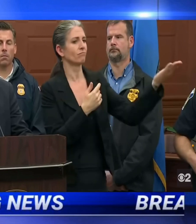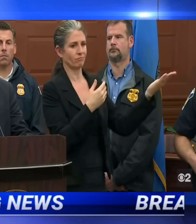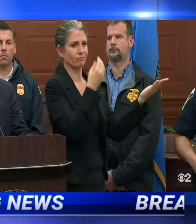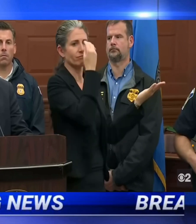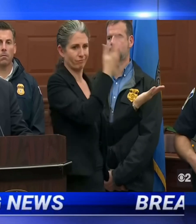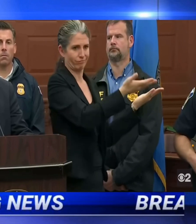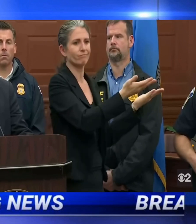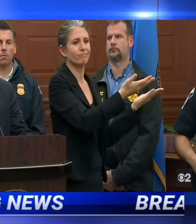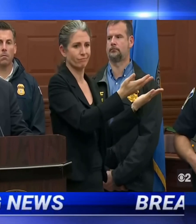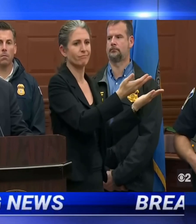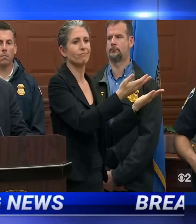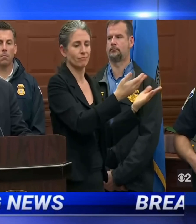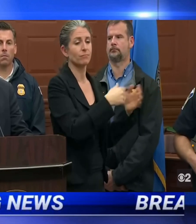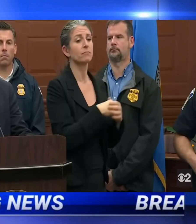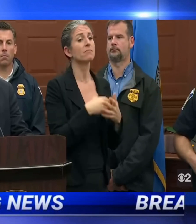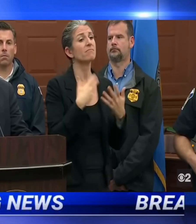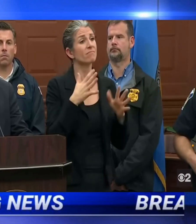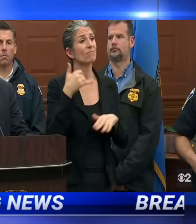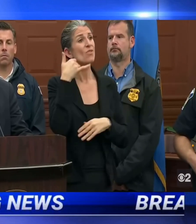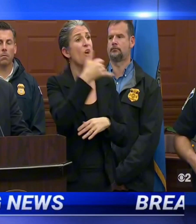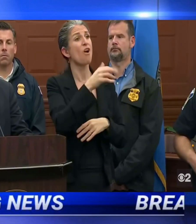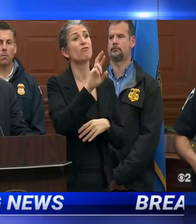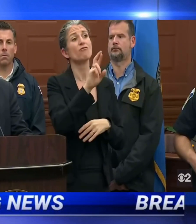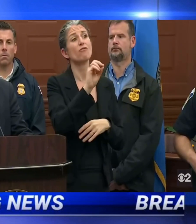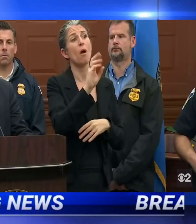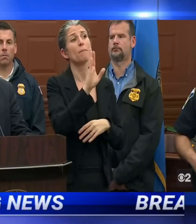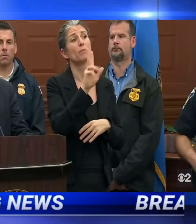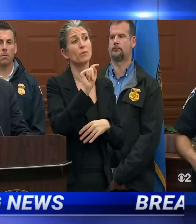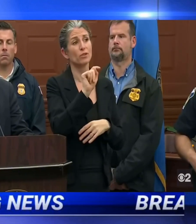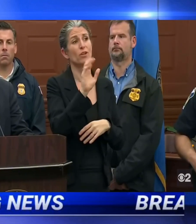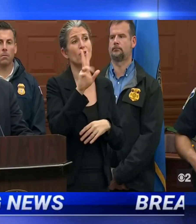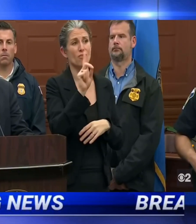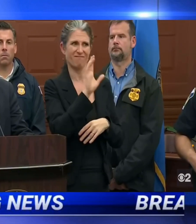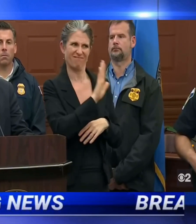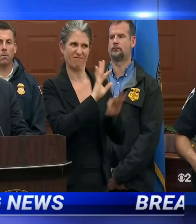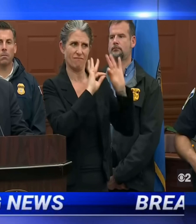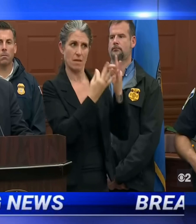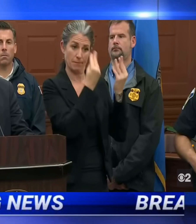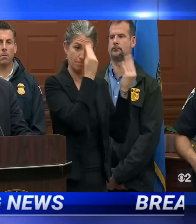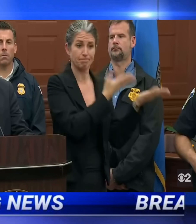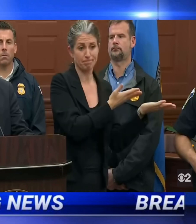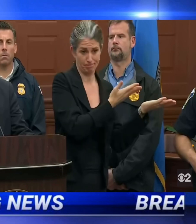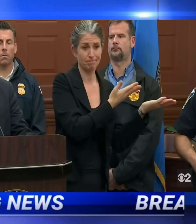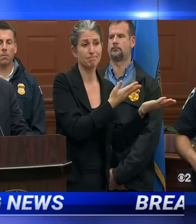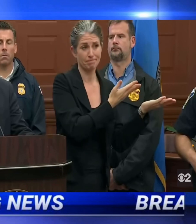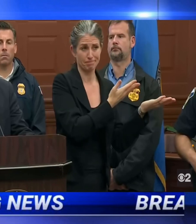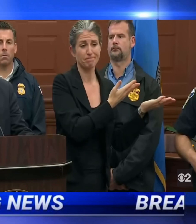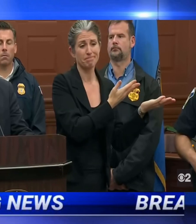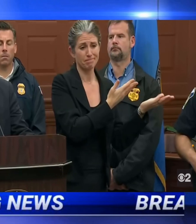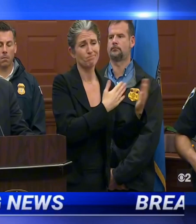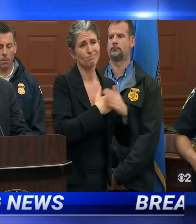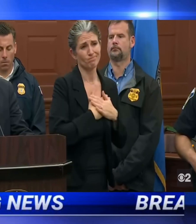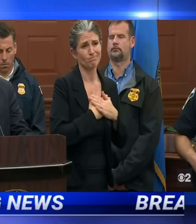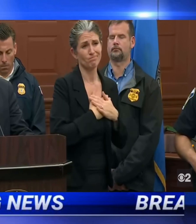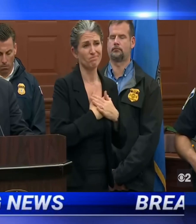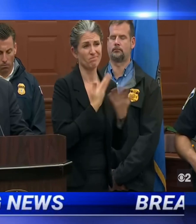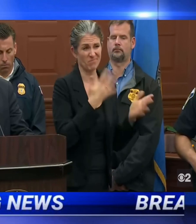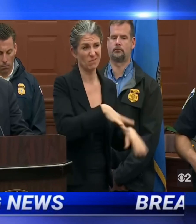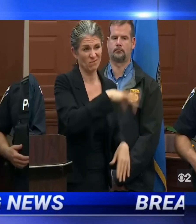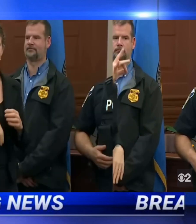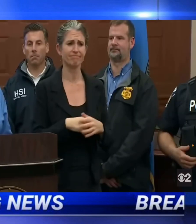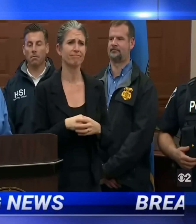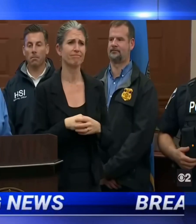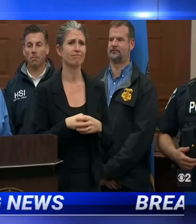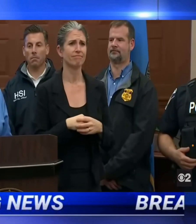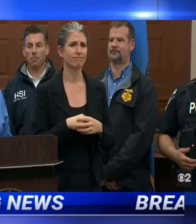suspect. And they lost a loved one in this scenario. And there were many of that family that was very cooperative with us